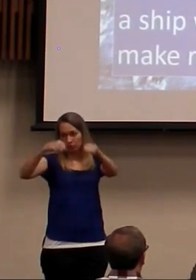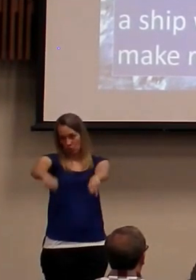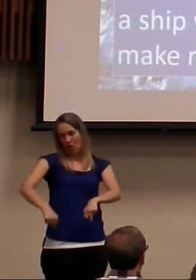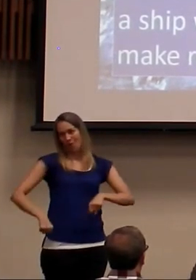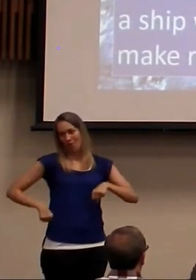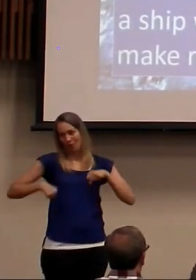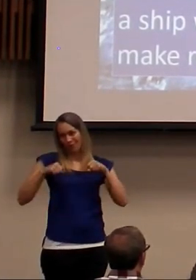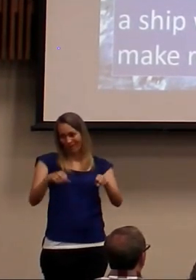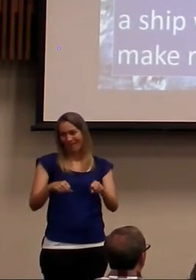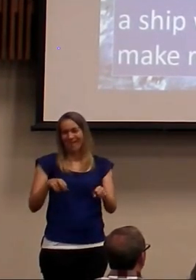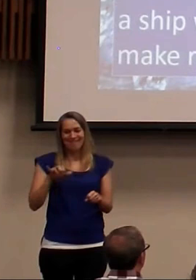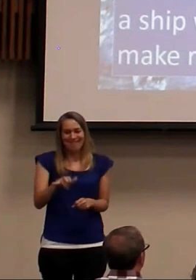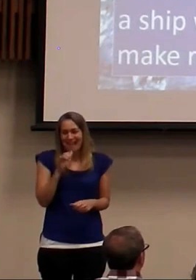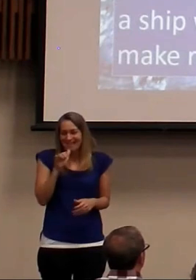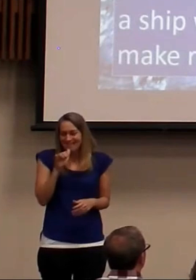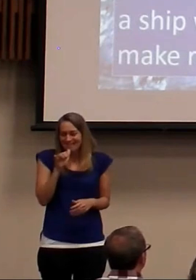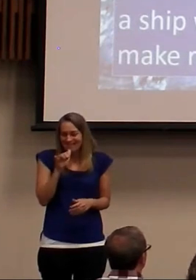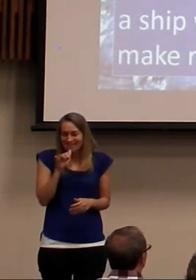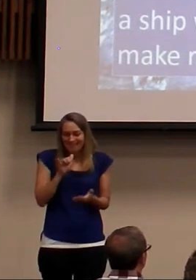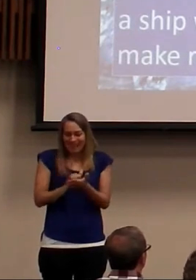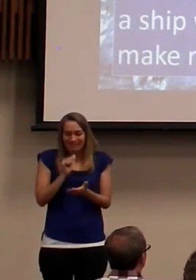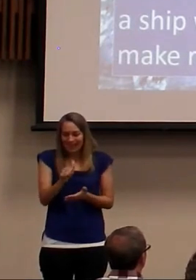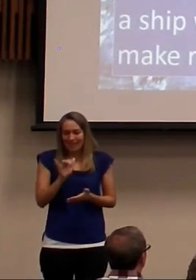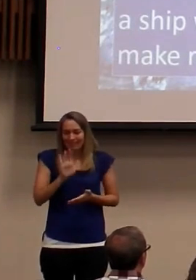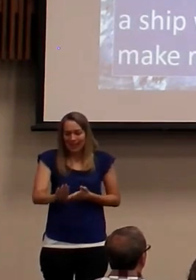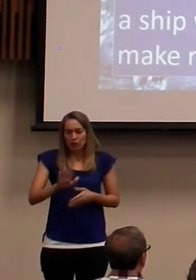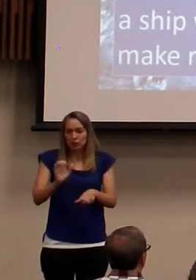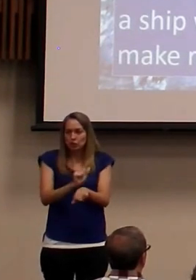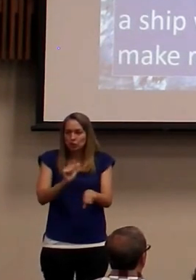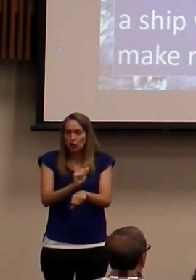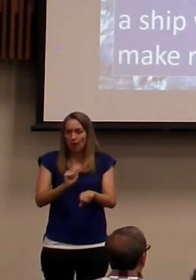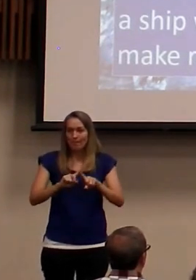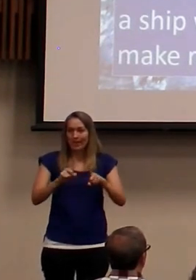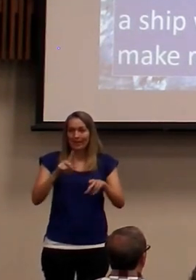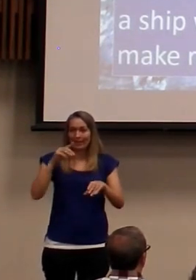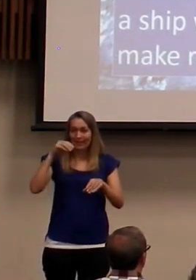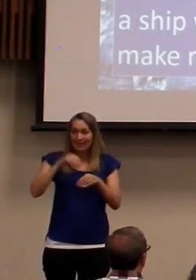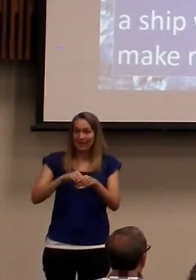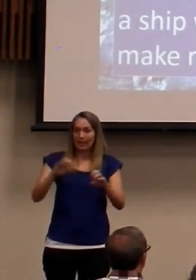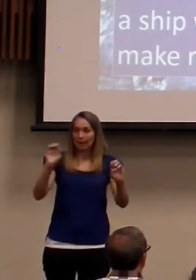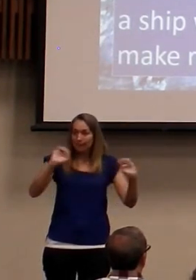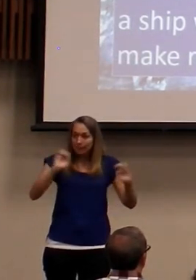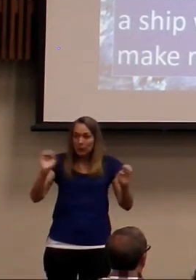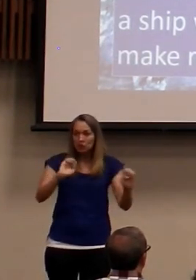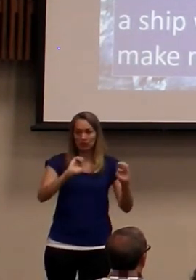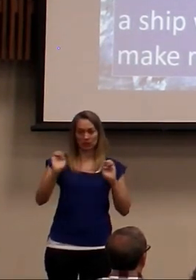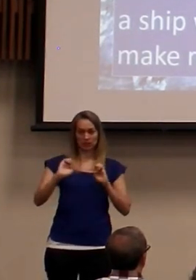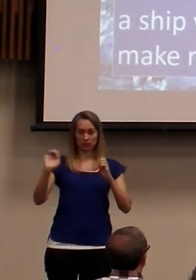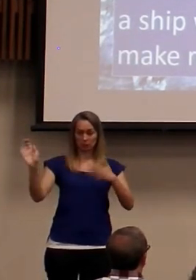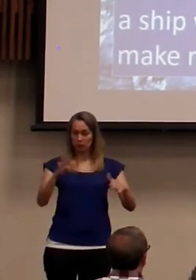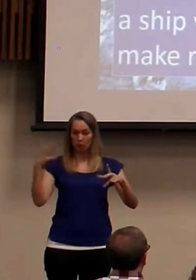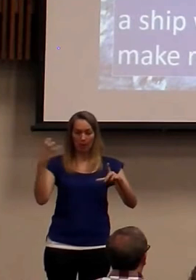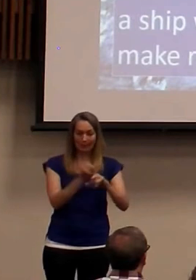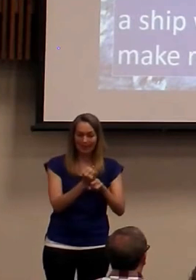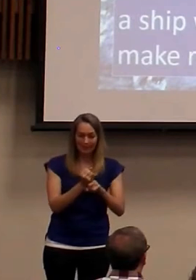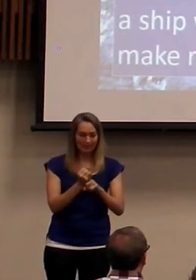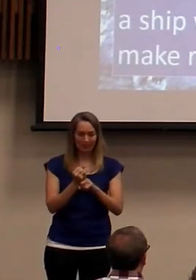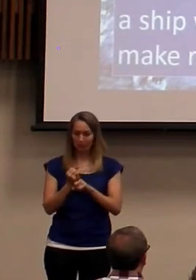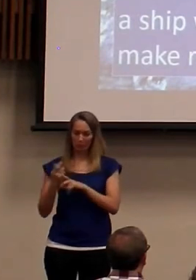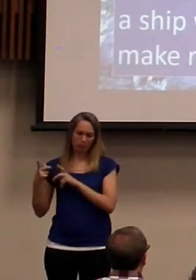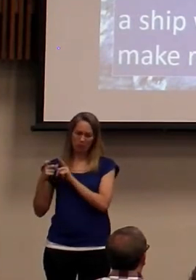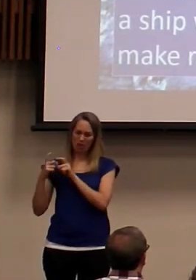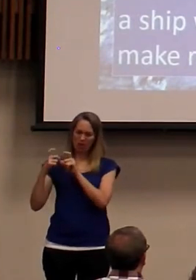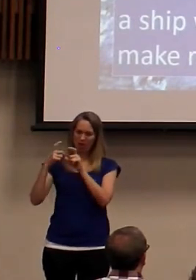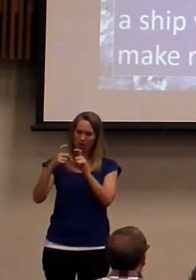life. But in times of storm, they would run up to make a difference. They would grab an oar. They would